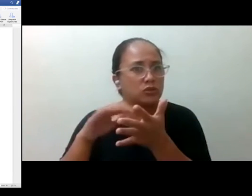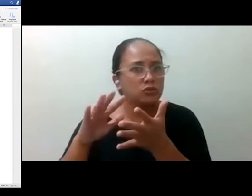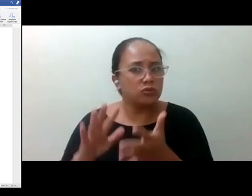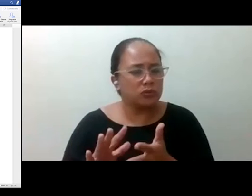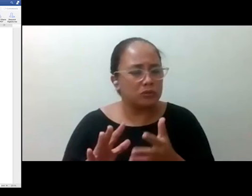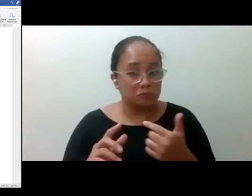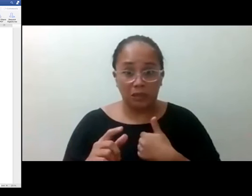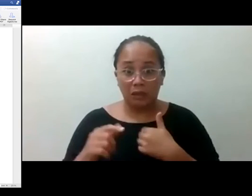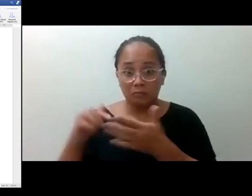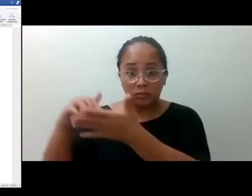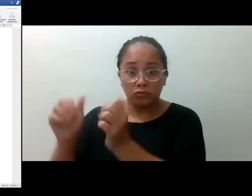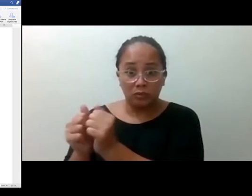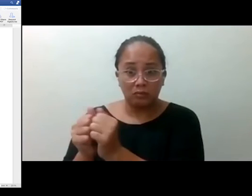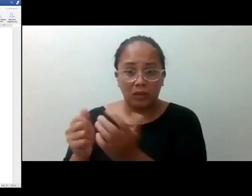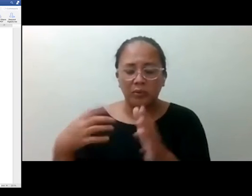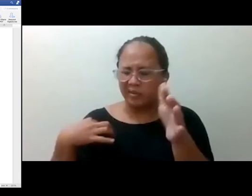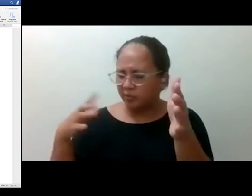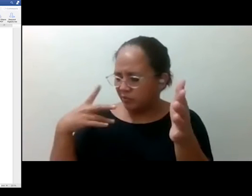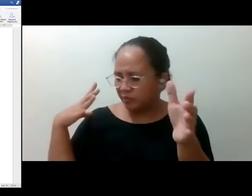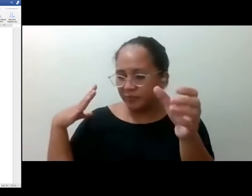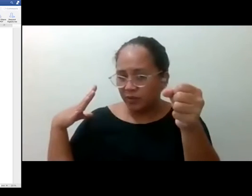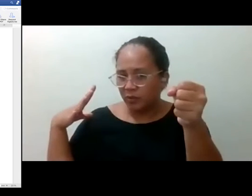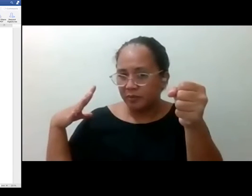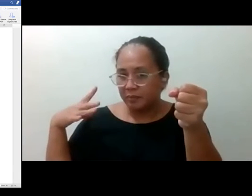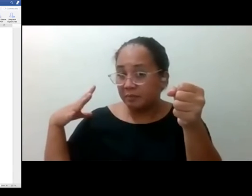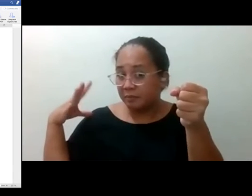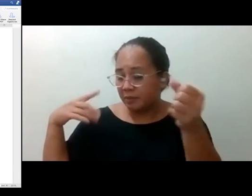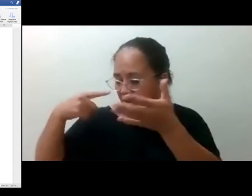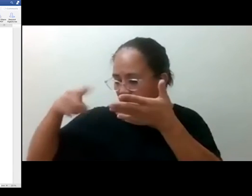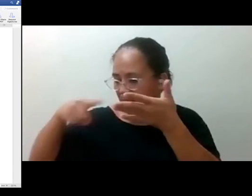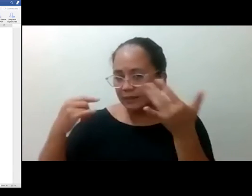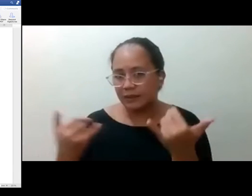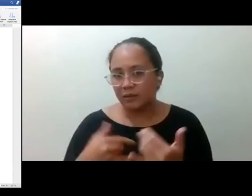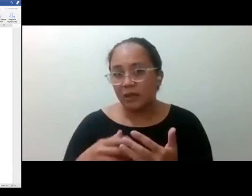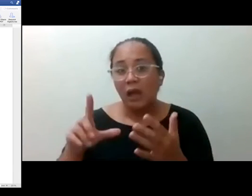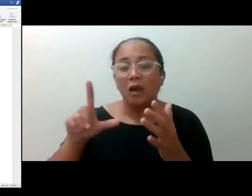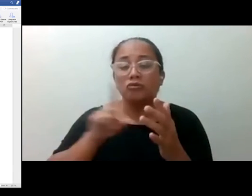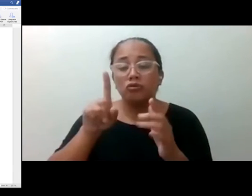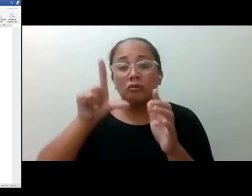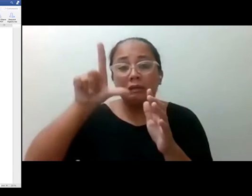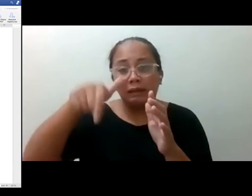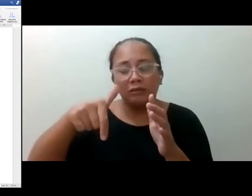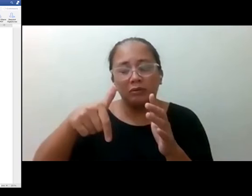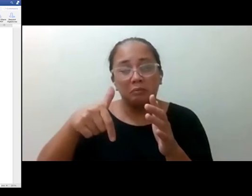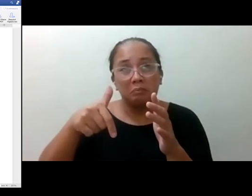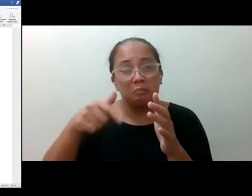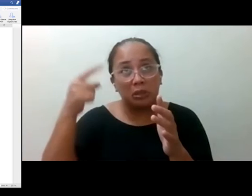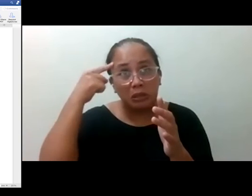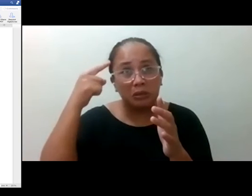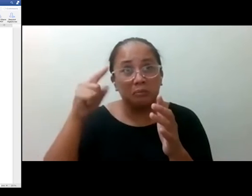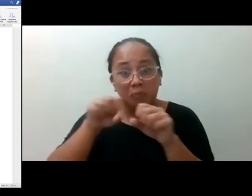differently. Hold on a second. Let me just go ahead and, I was going to look during the break, but let me look now.